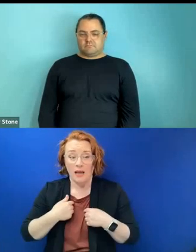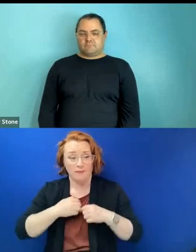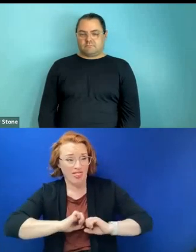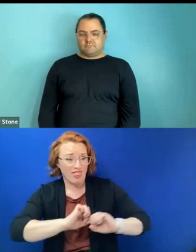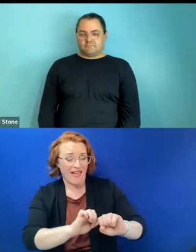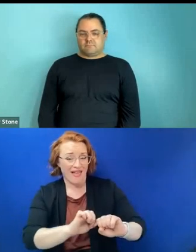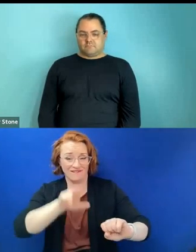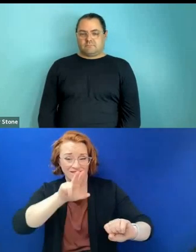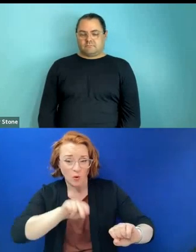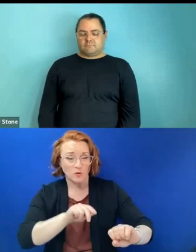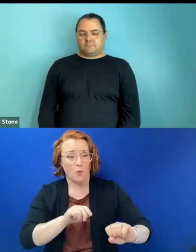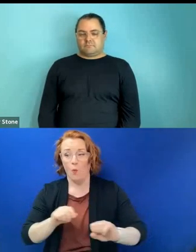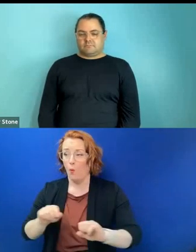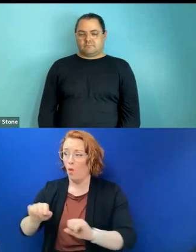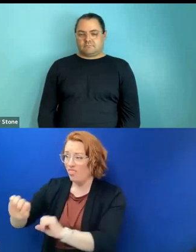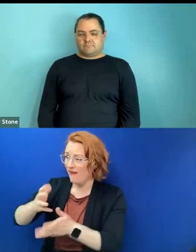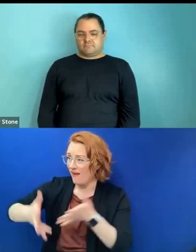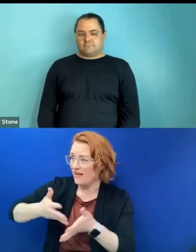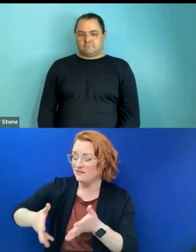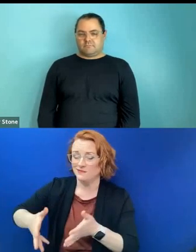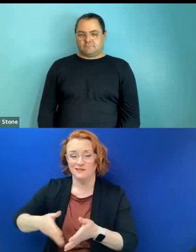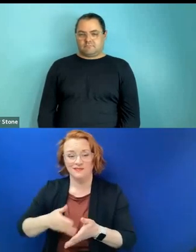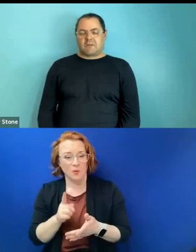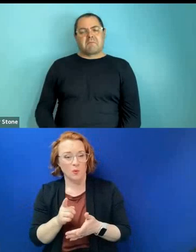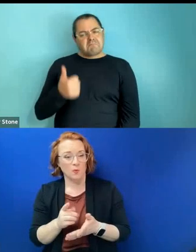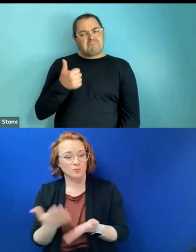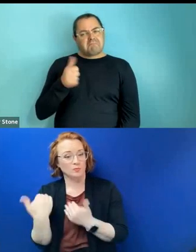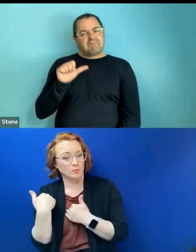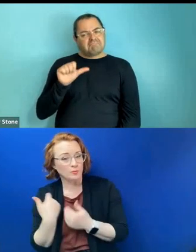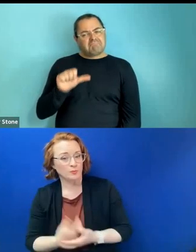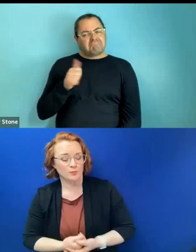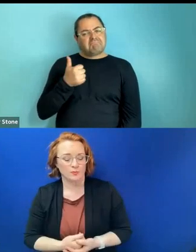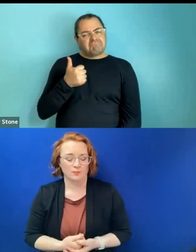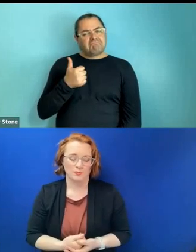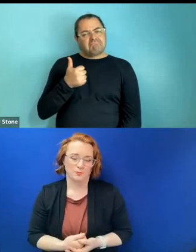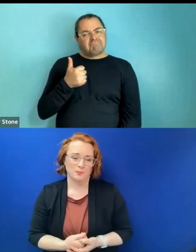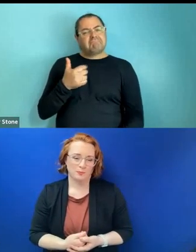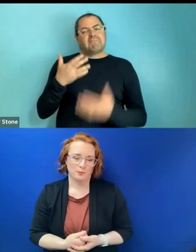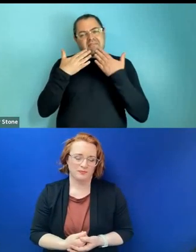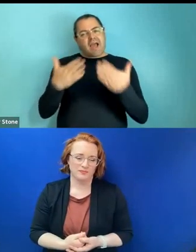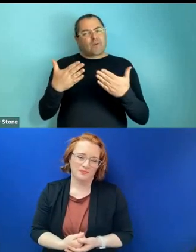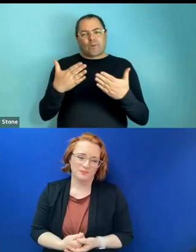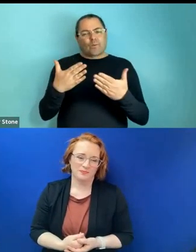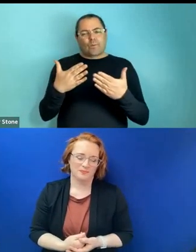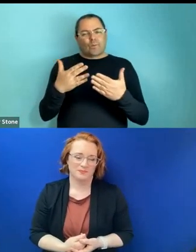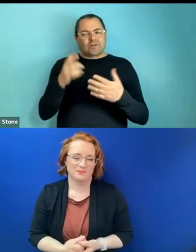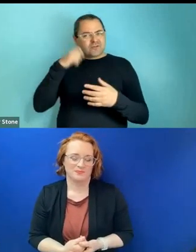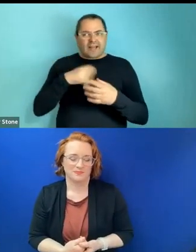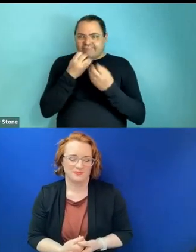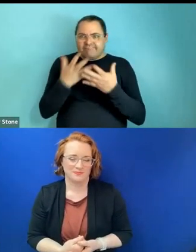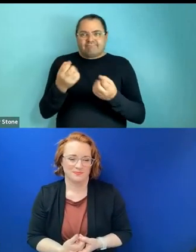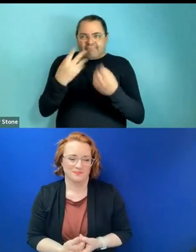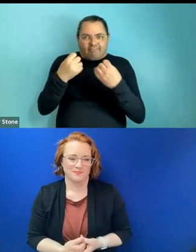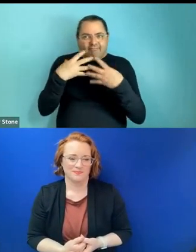someone else's hands. Yeah. Okay. Well, look, Jenny, it's been absolutely fabulous hearing from you this